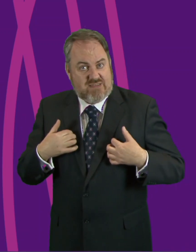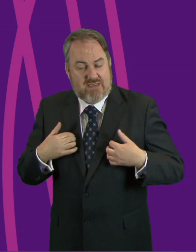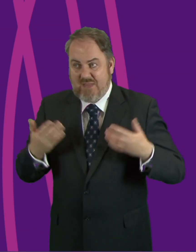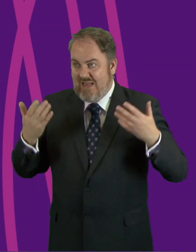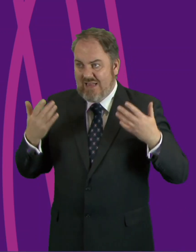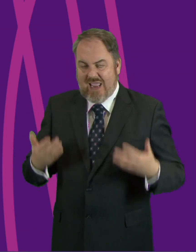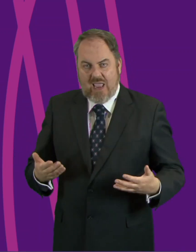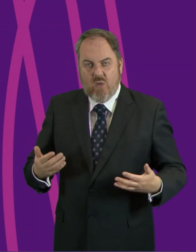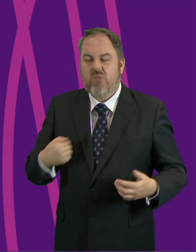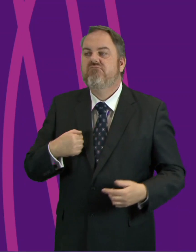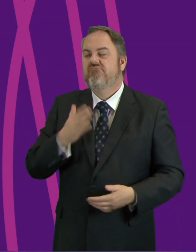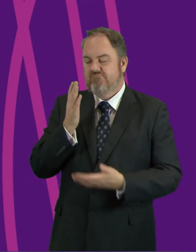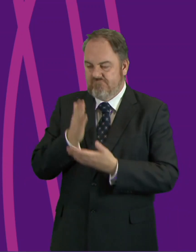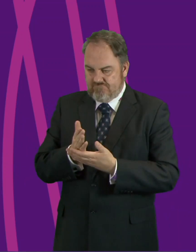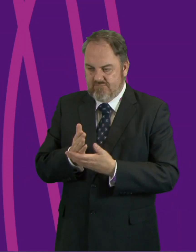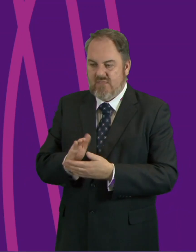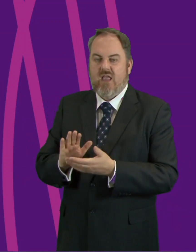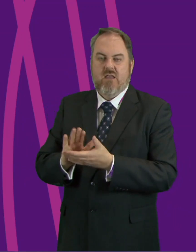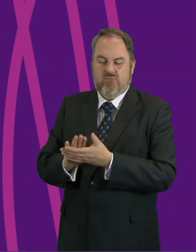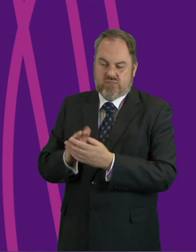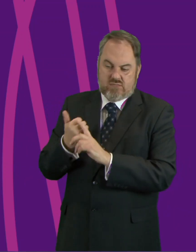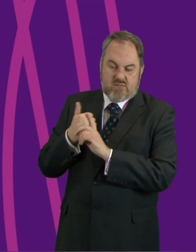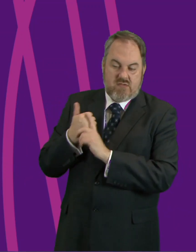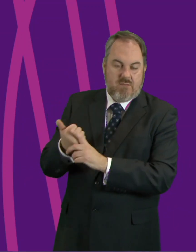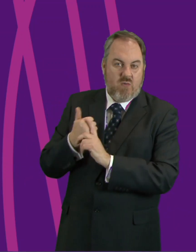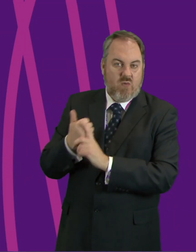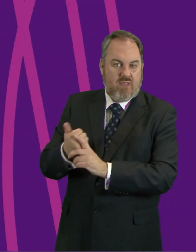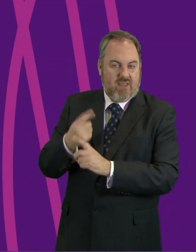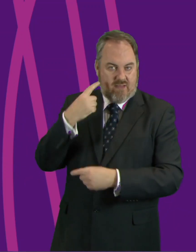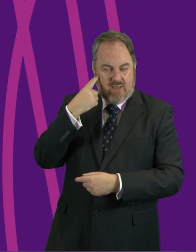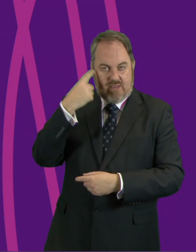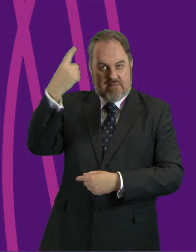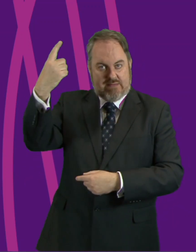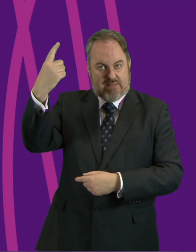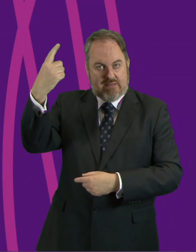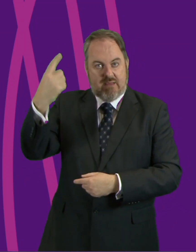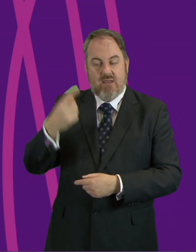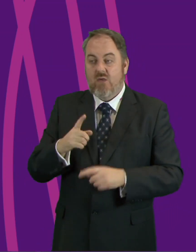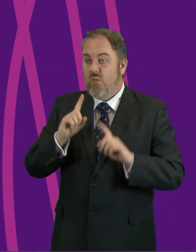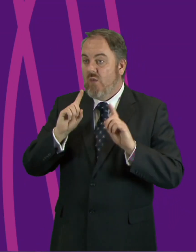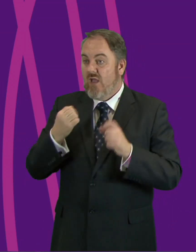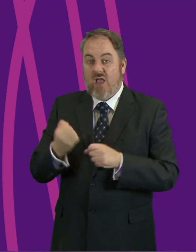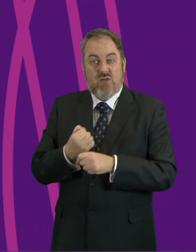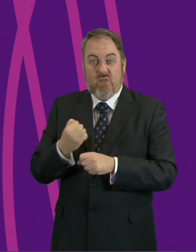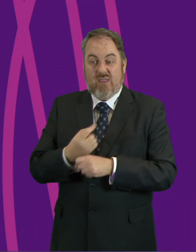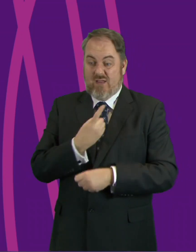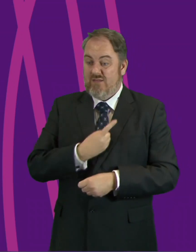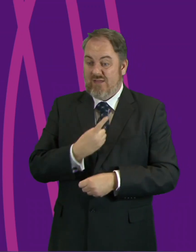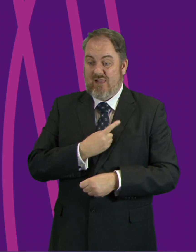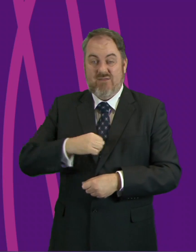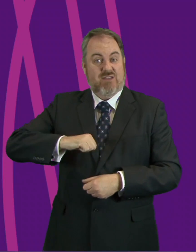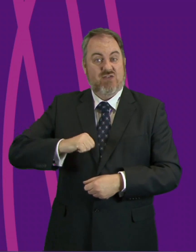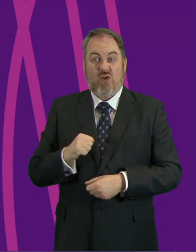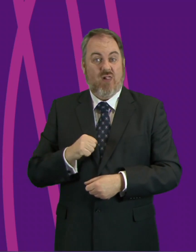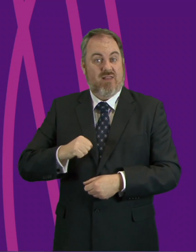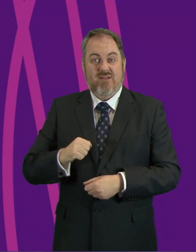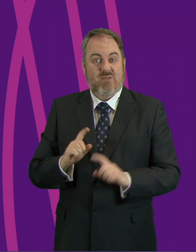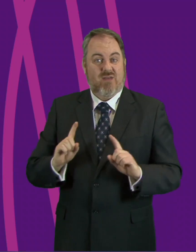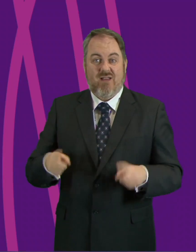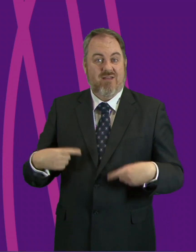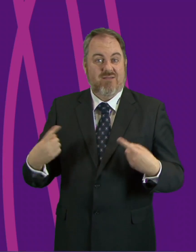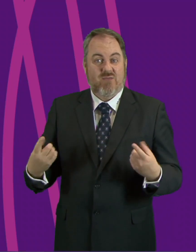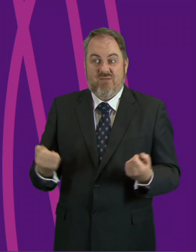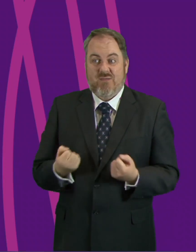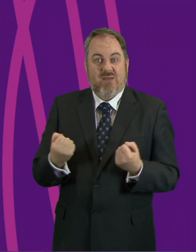now is active support for that, given the experience right now. We can't do that unilaterally here for reasons everybody understands, but I look forward to